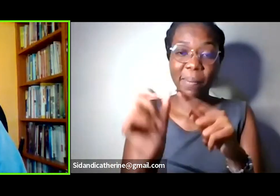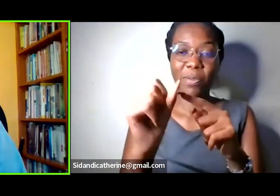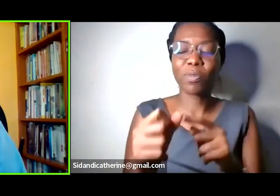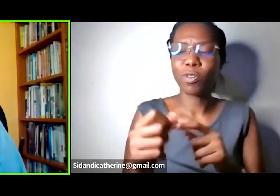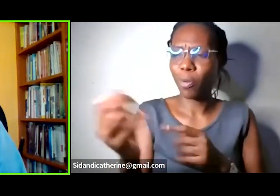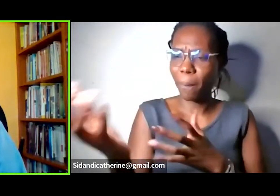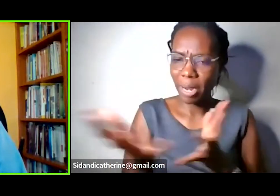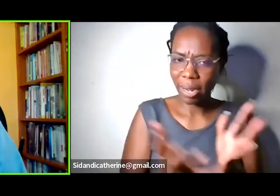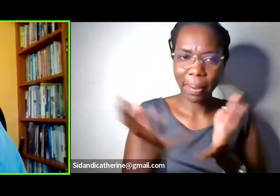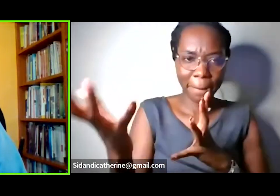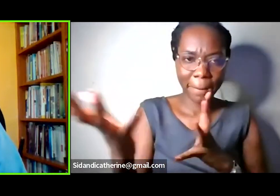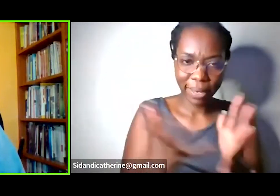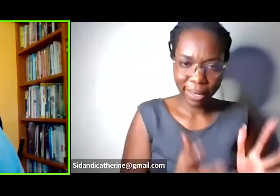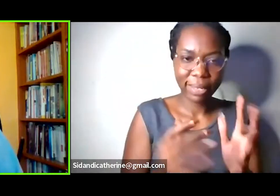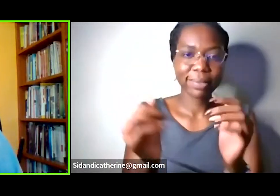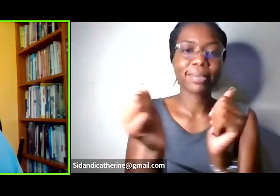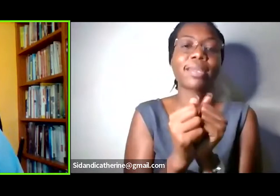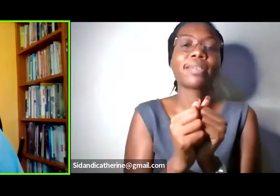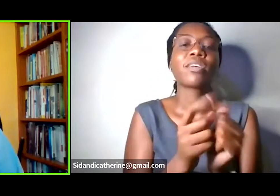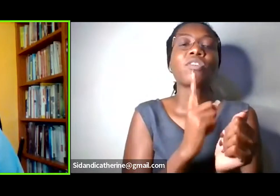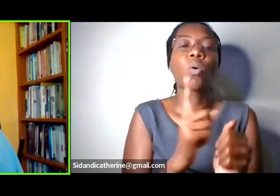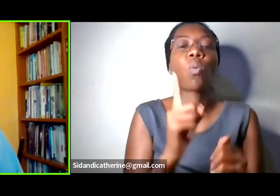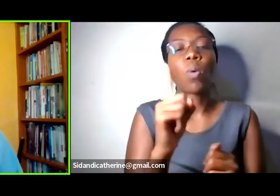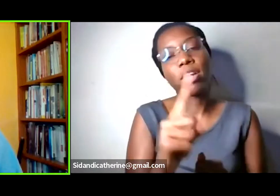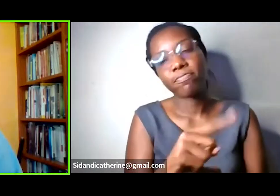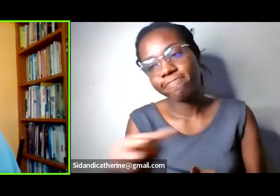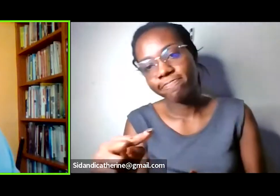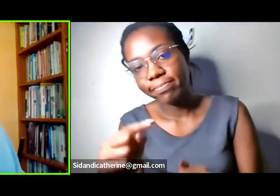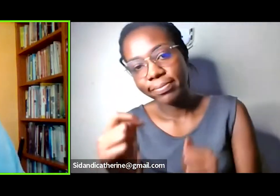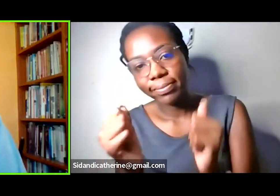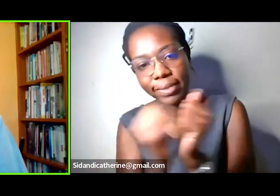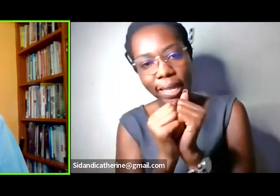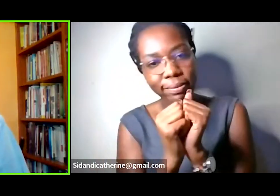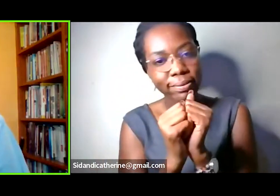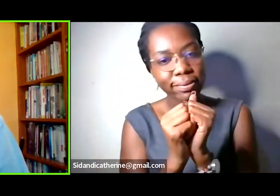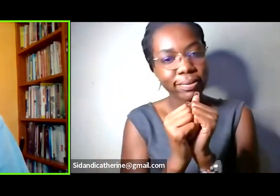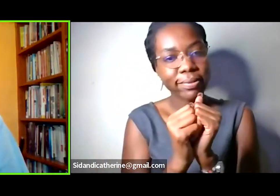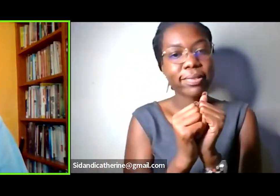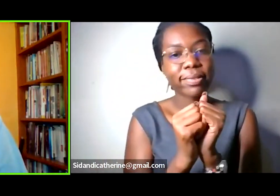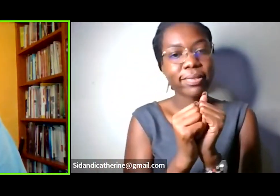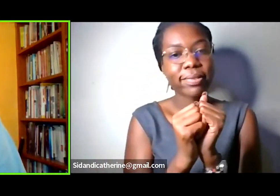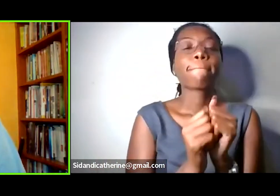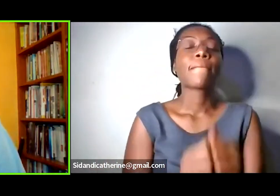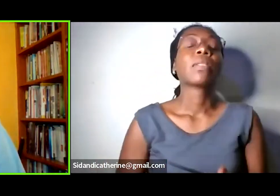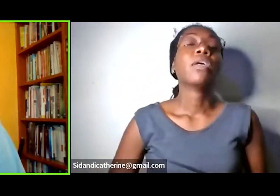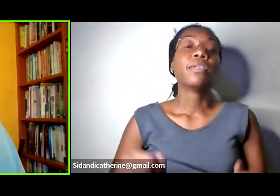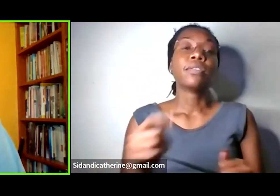Now, yeah. I did not hear the last point. Cracking numbers and getting into the customers, what?